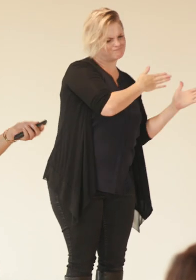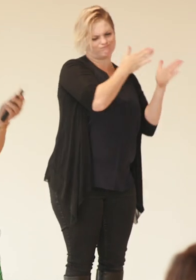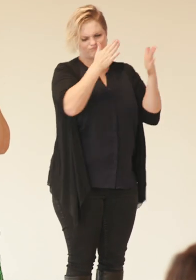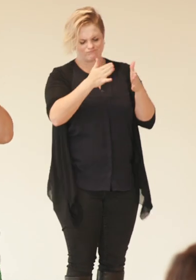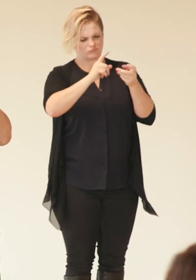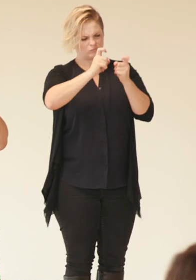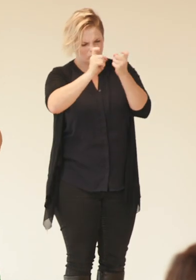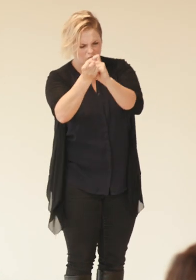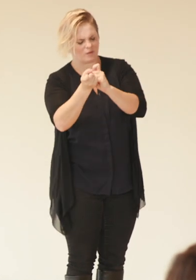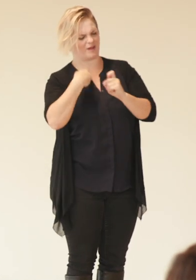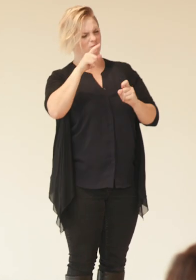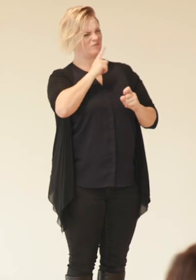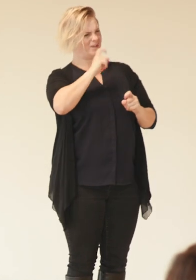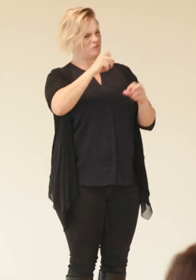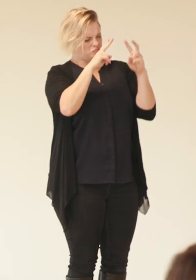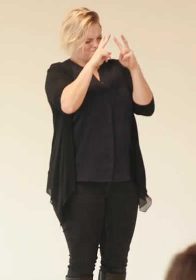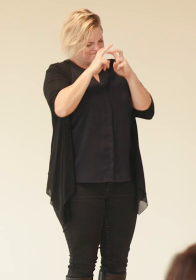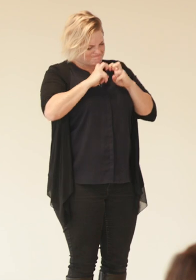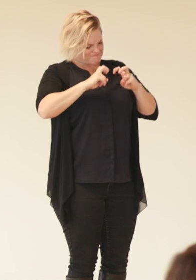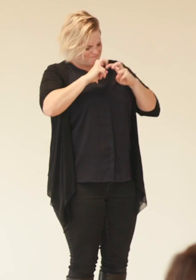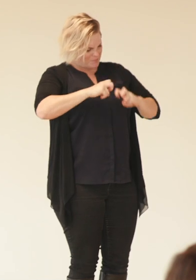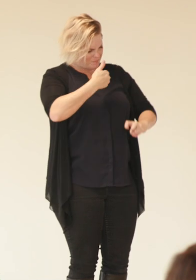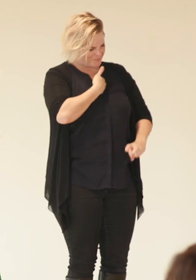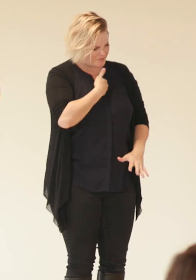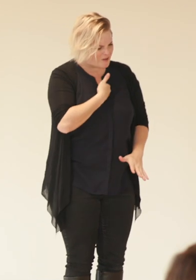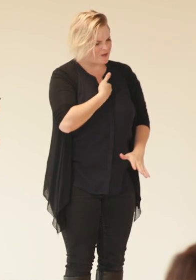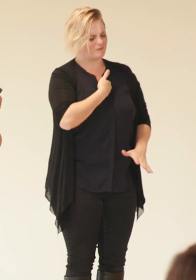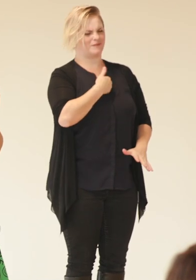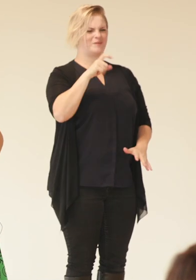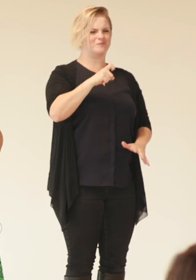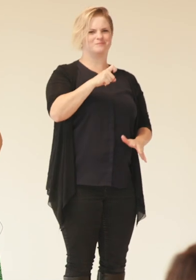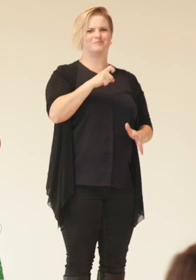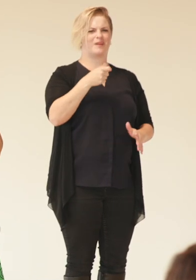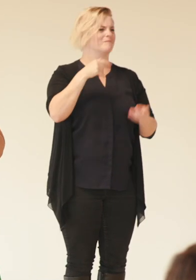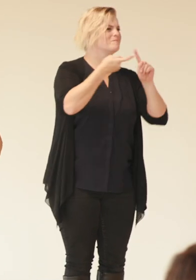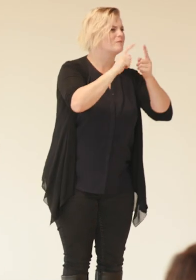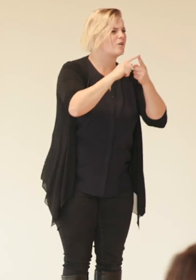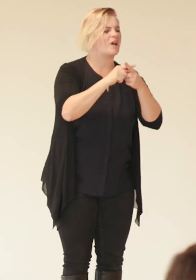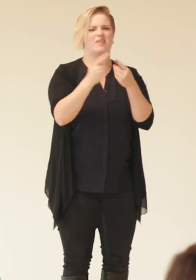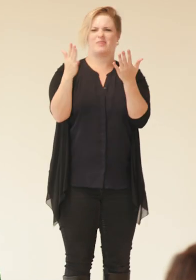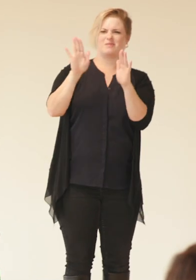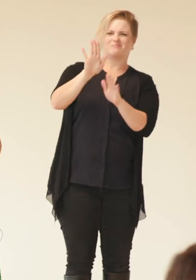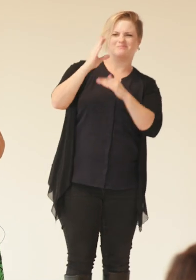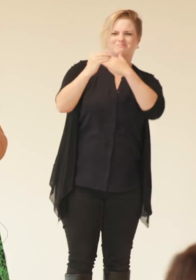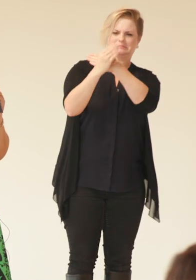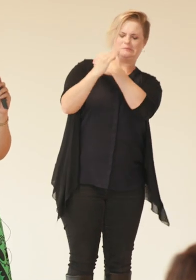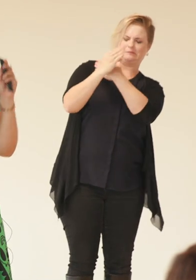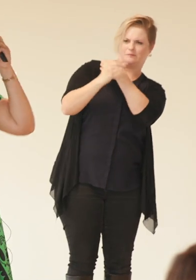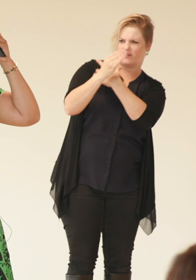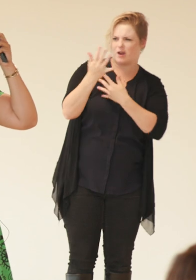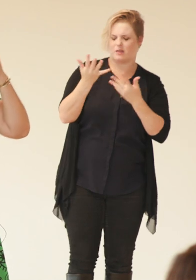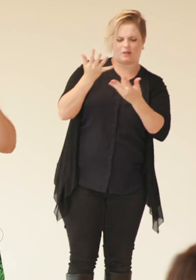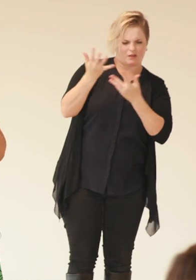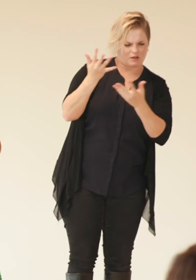different questions. And I'm so lucky that I have, like, amazing friends that guide me into what kind of questions I should ask